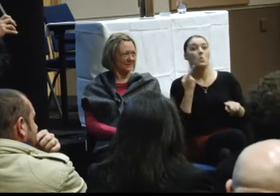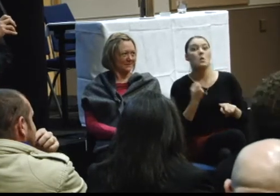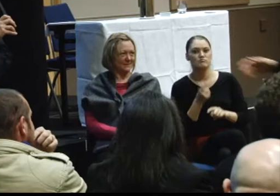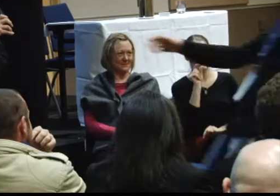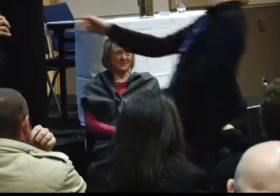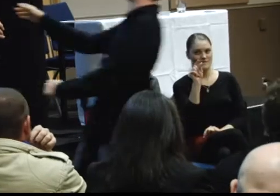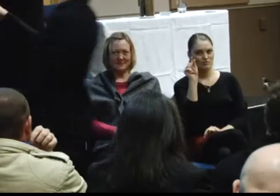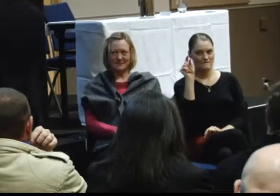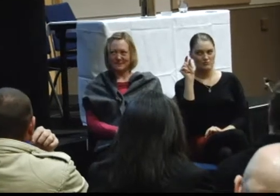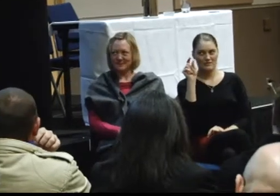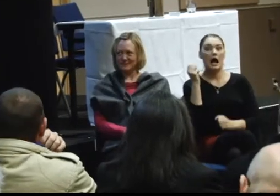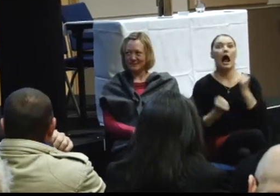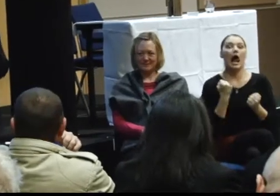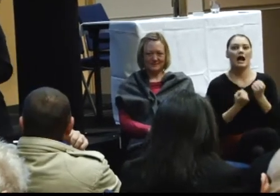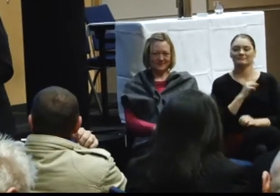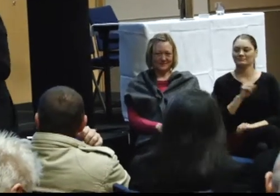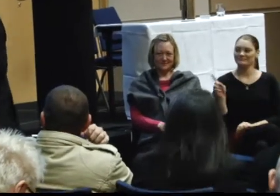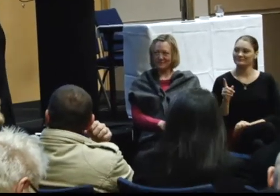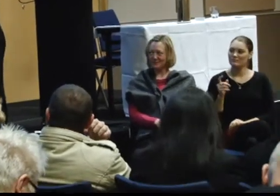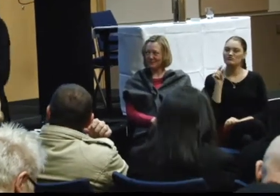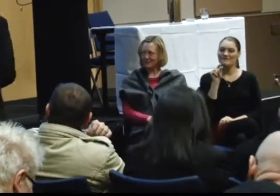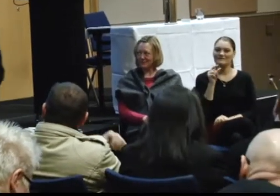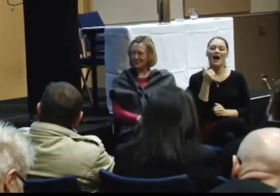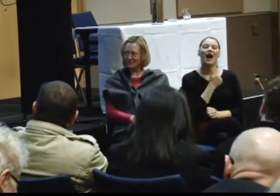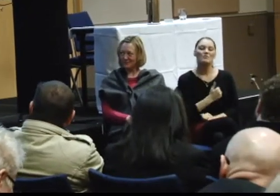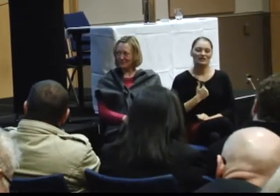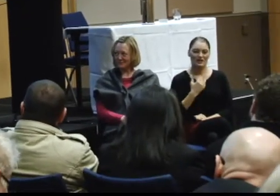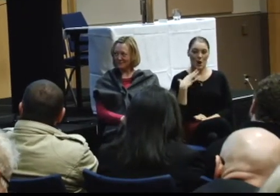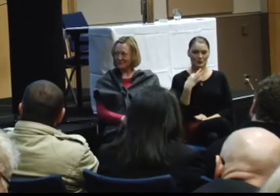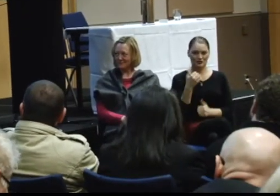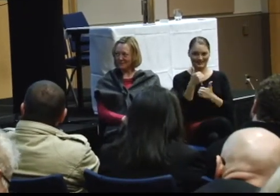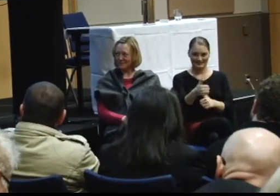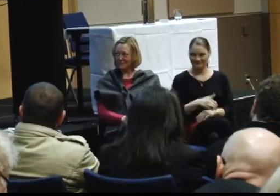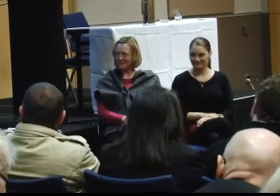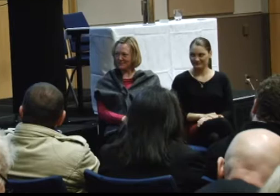brief, that's great, because there's something else I need to say. Sure. I appreciate the opportunity.